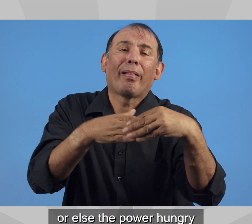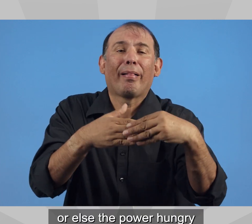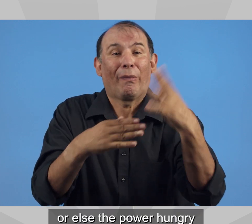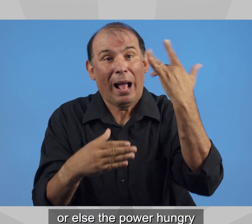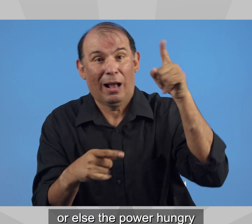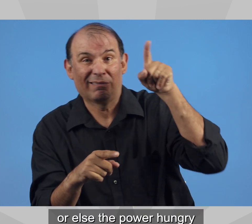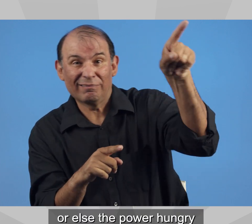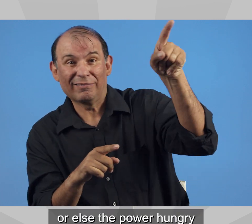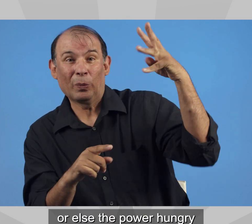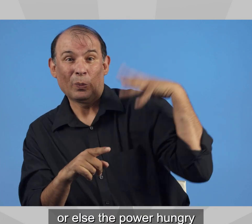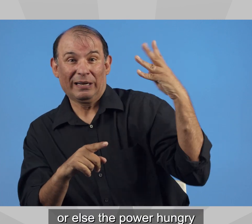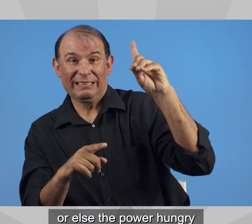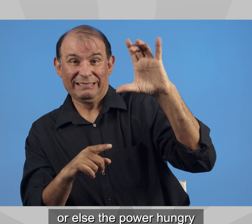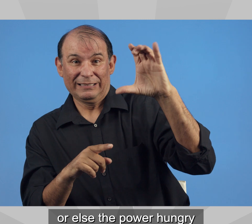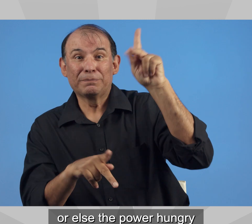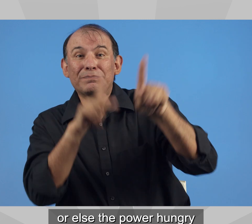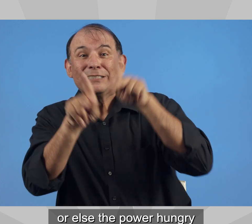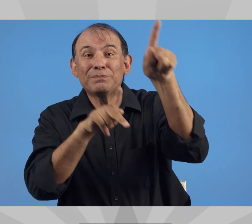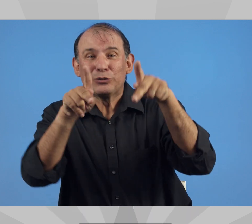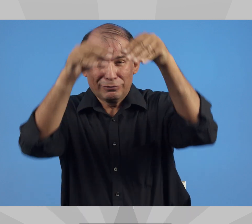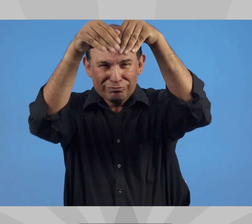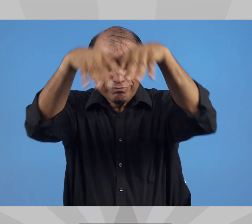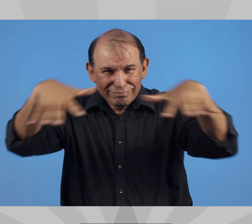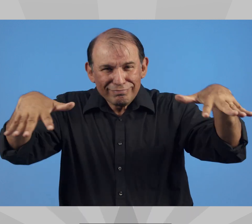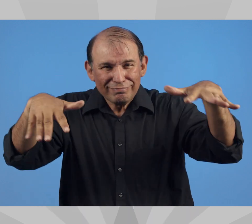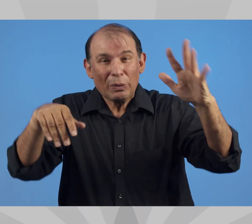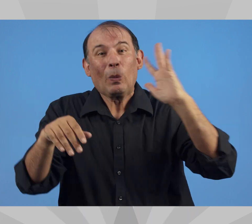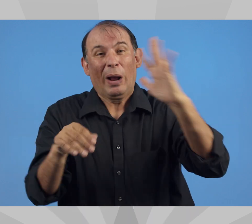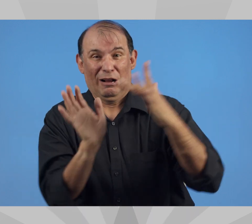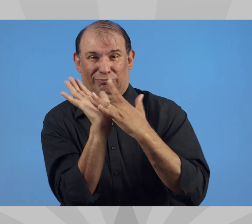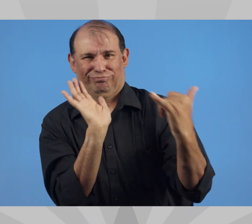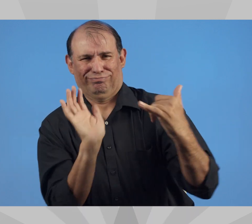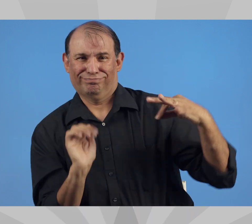the power-hungry bureaucrats in Washington will take a mile.